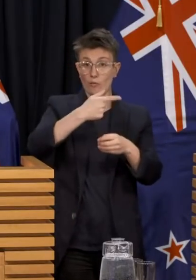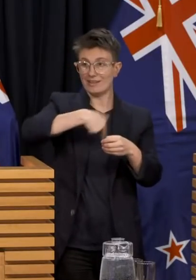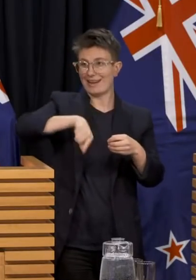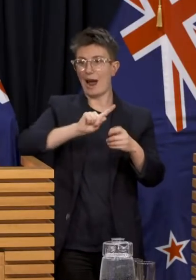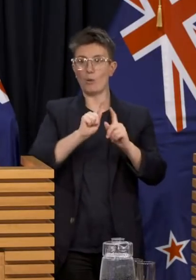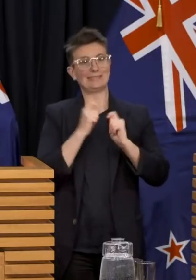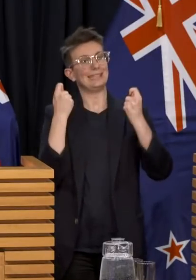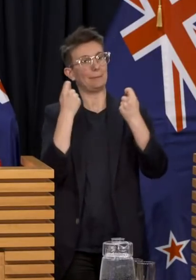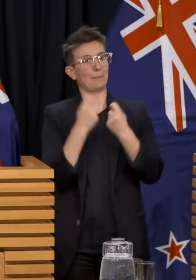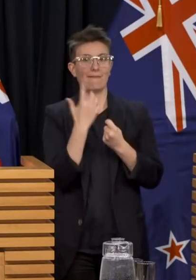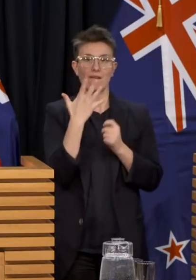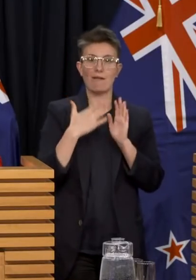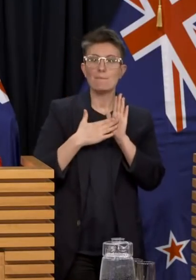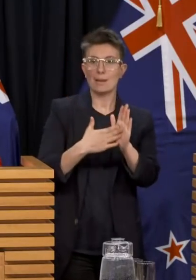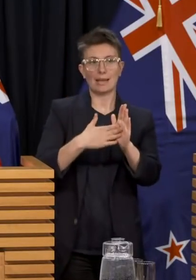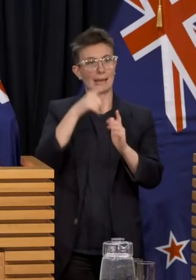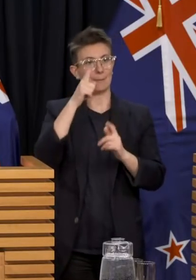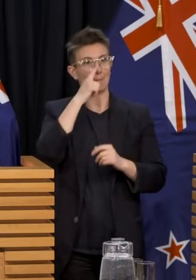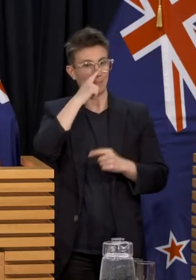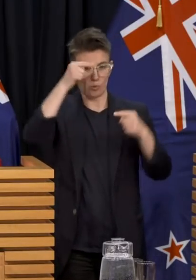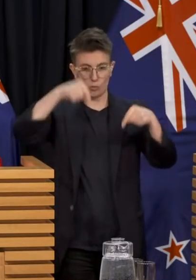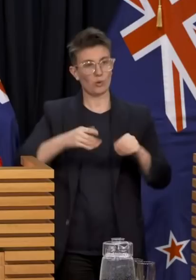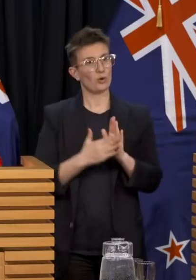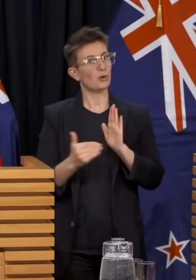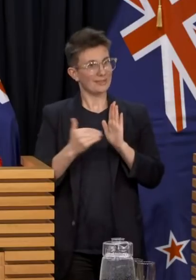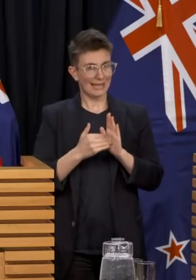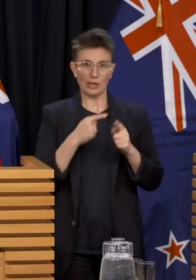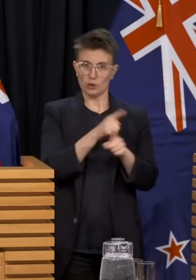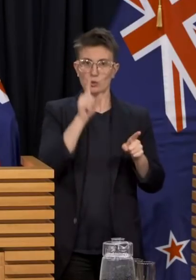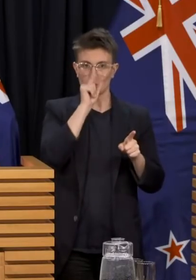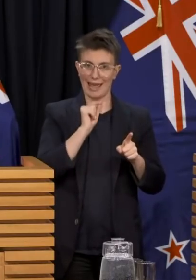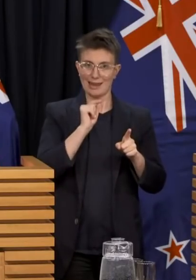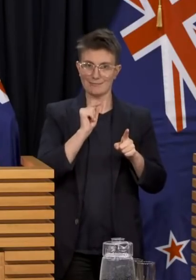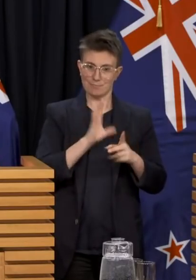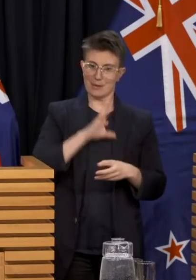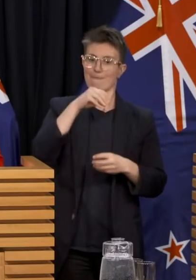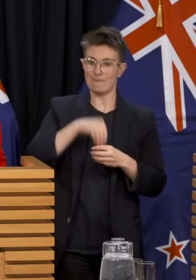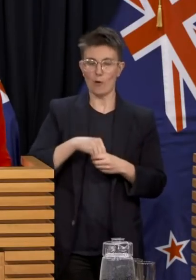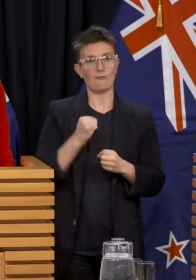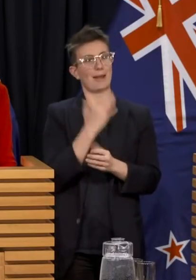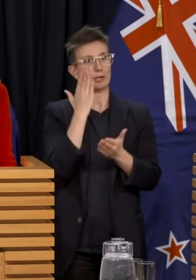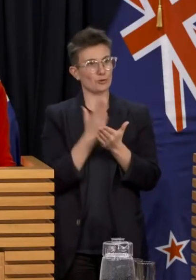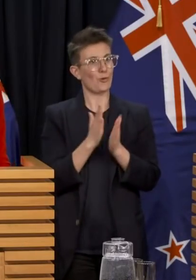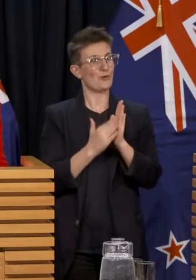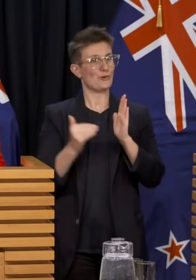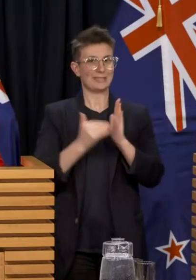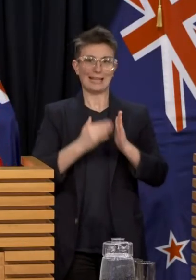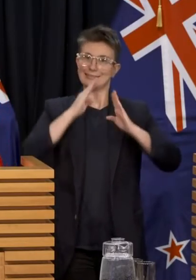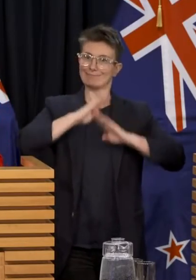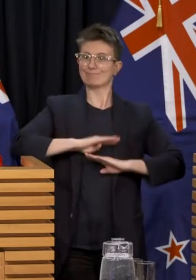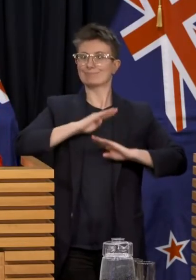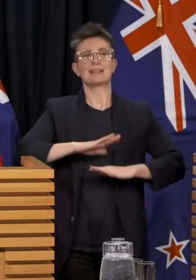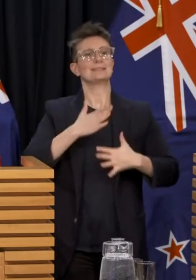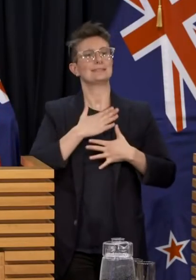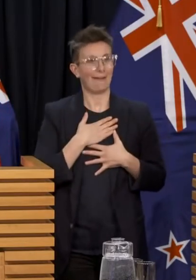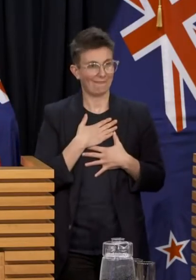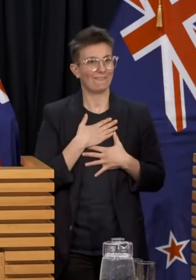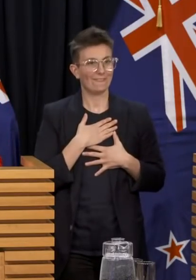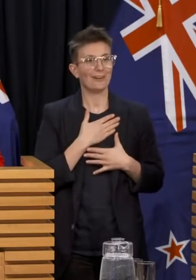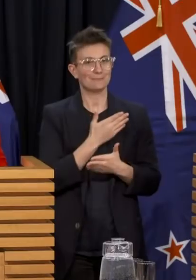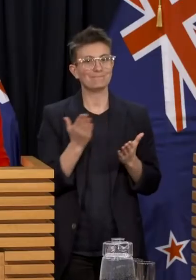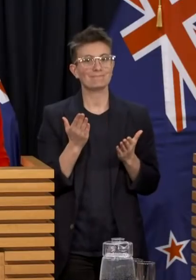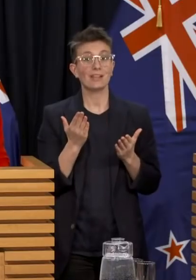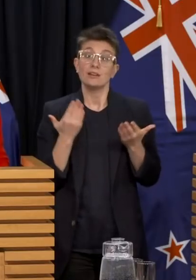New Zealanders safe, and it will be hugely appreciated. In summary, work goes on, the structural